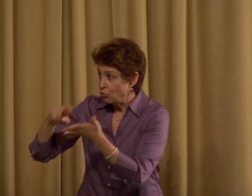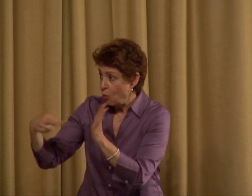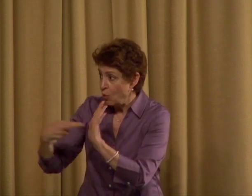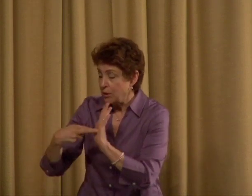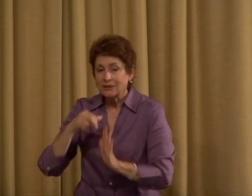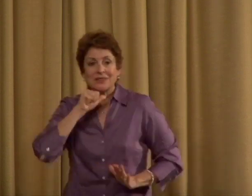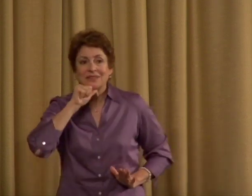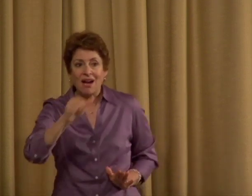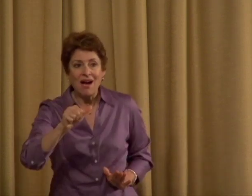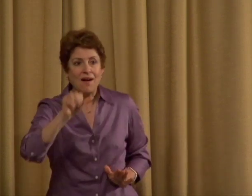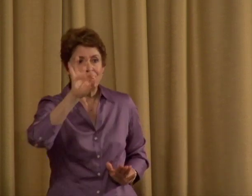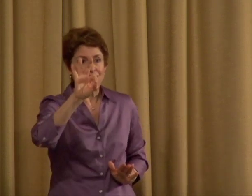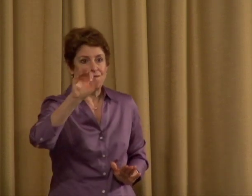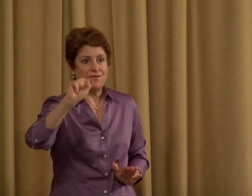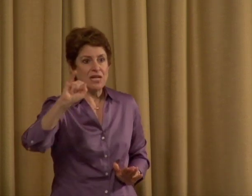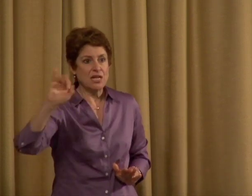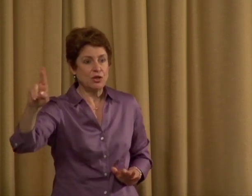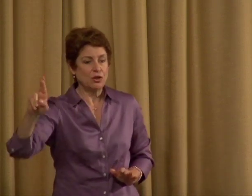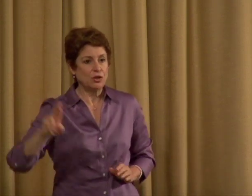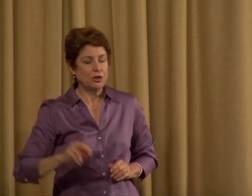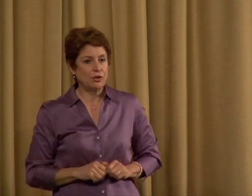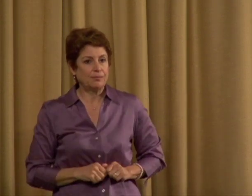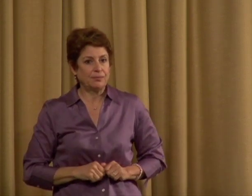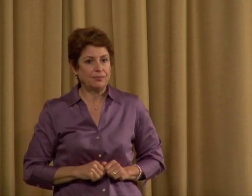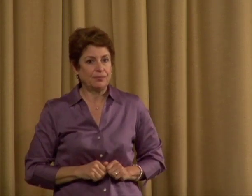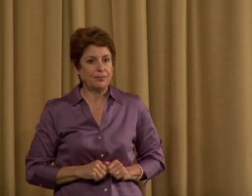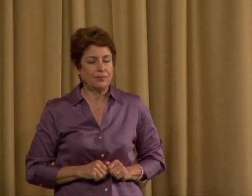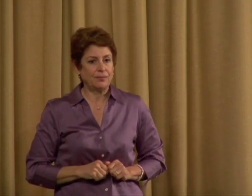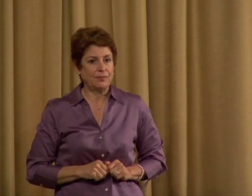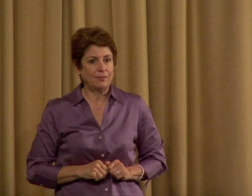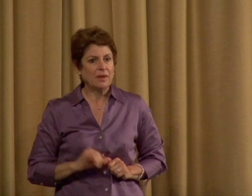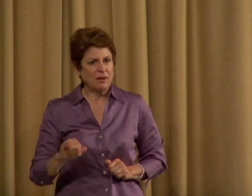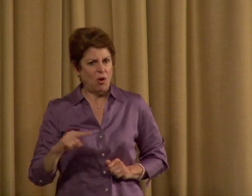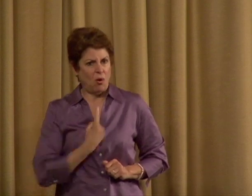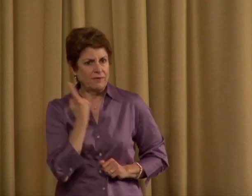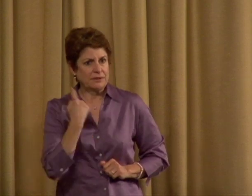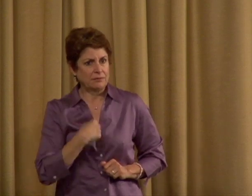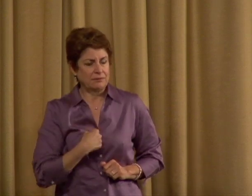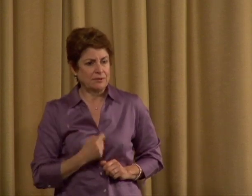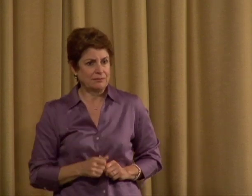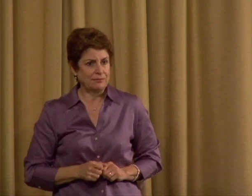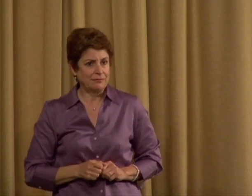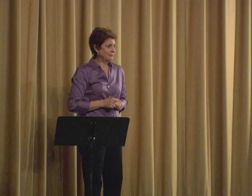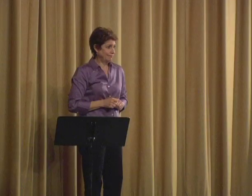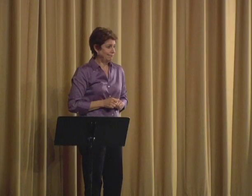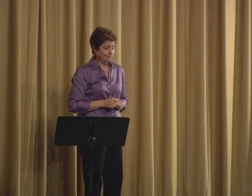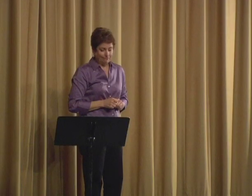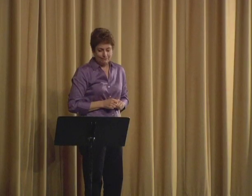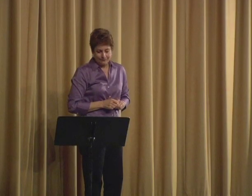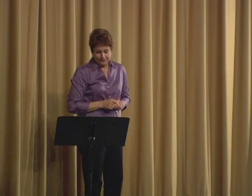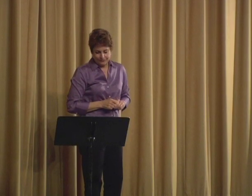with, hearing actors getting the role, it just simply has not been fair. It really has offended me over